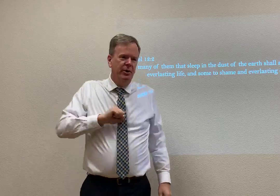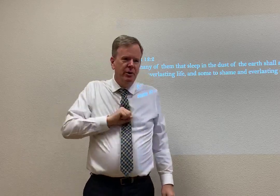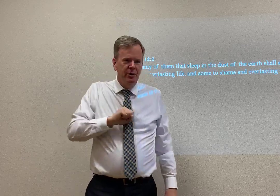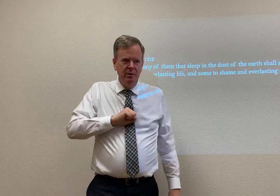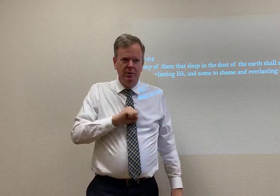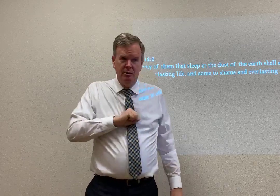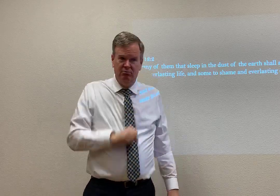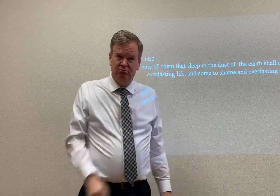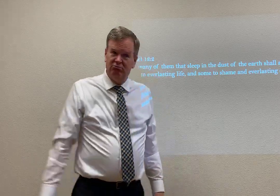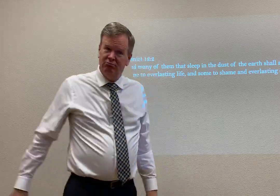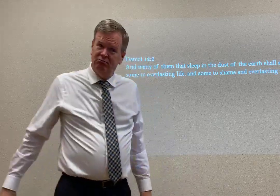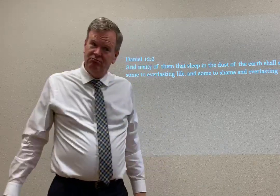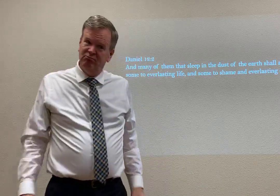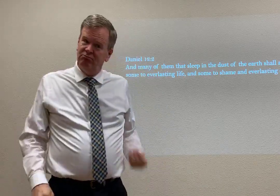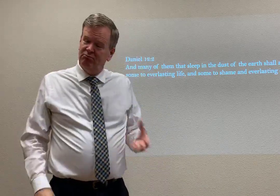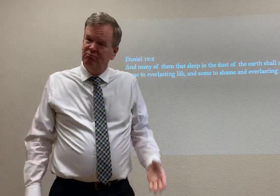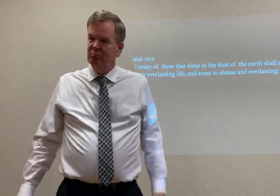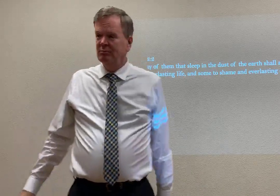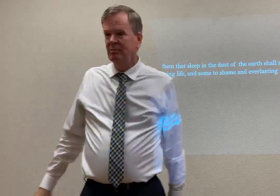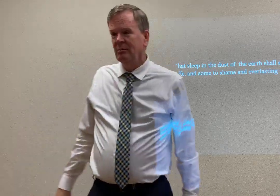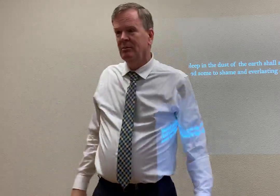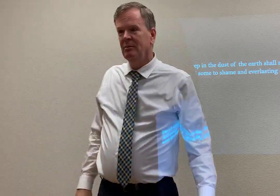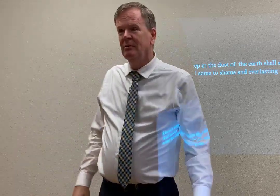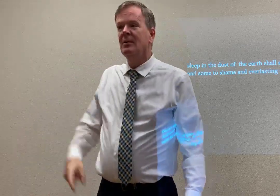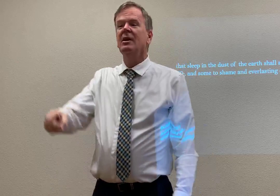before they hit the ground. And the lions ate them up quickly.